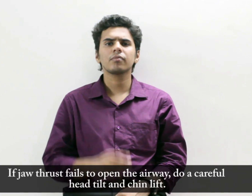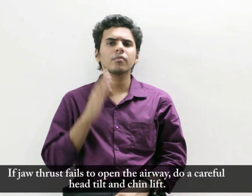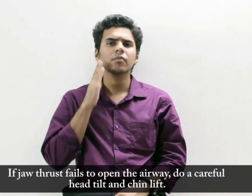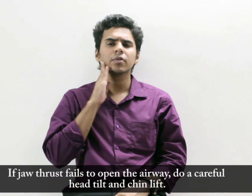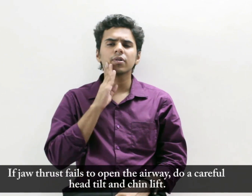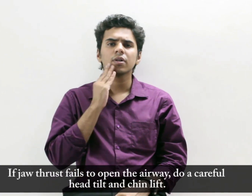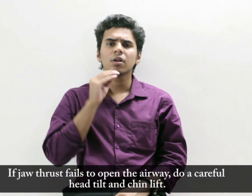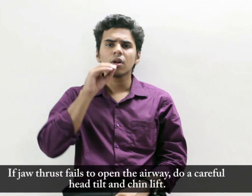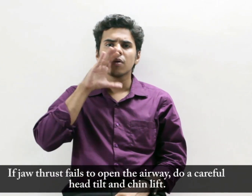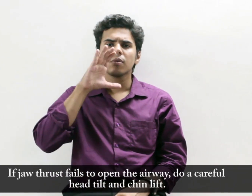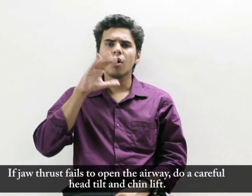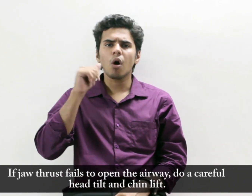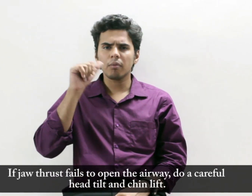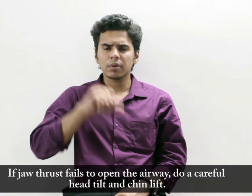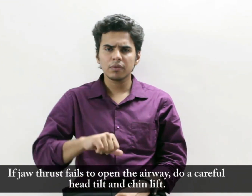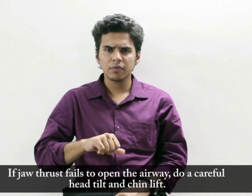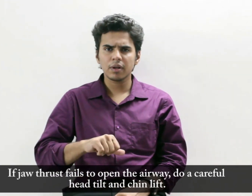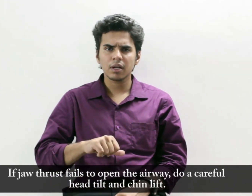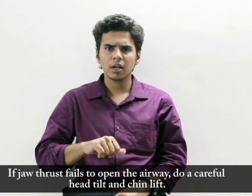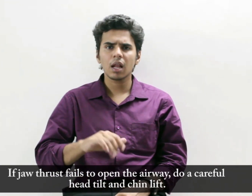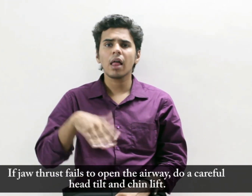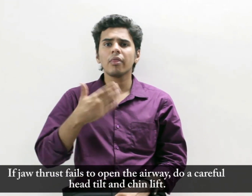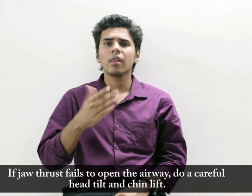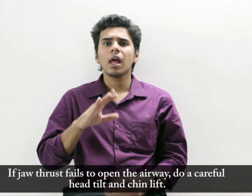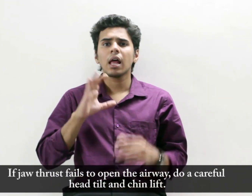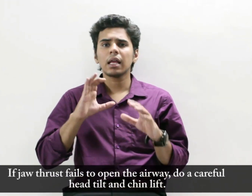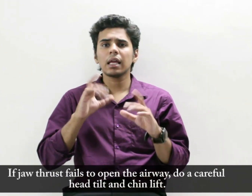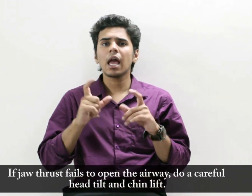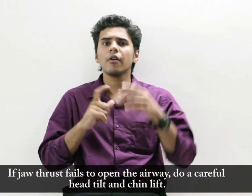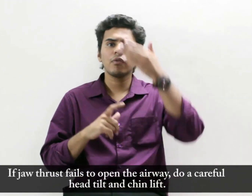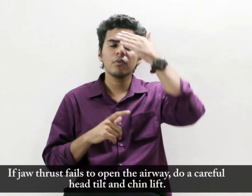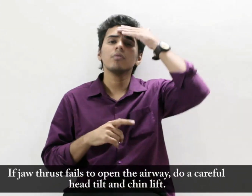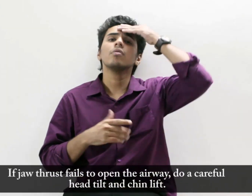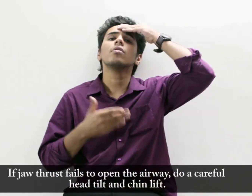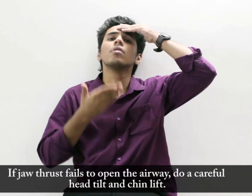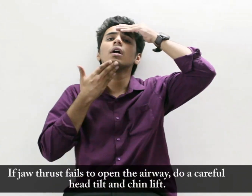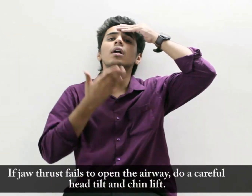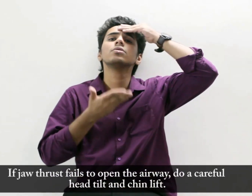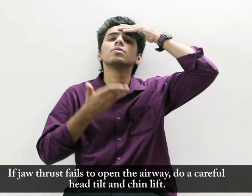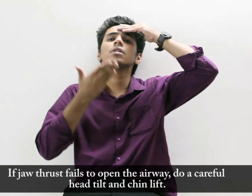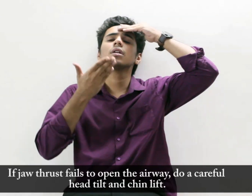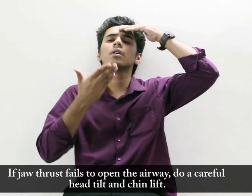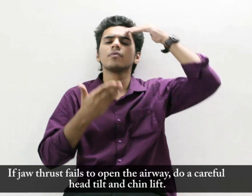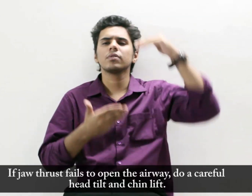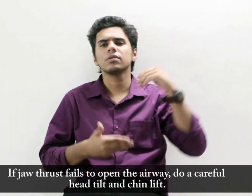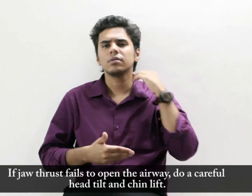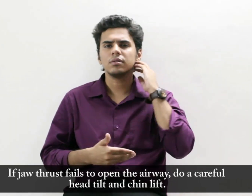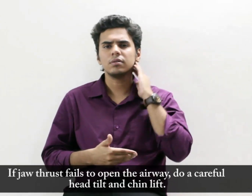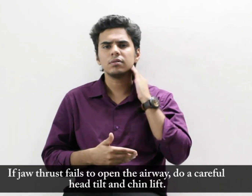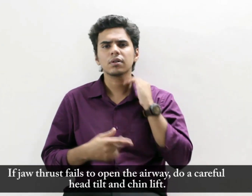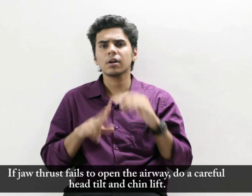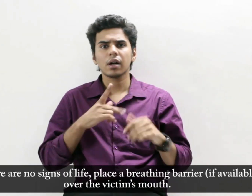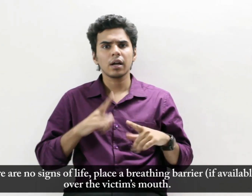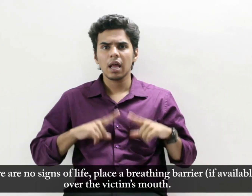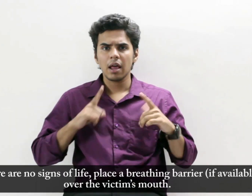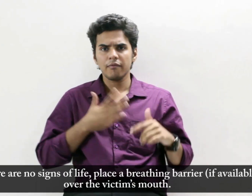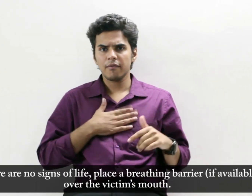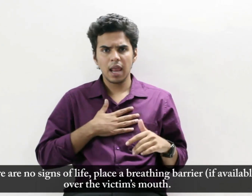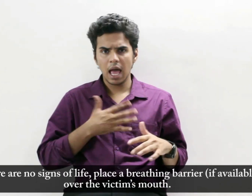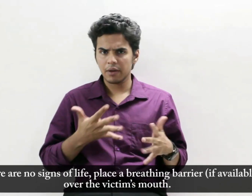If jaw thrust fails to open the airway, do a careful head tilt and chin lift. If there are no signs